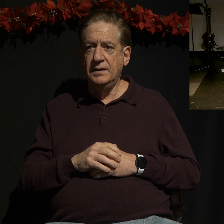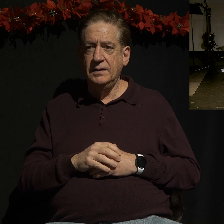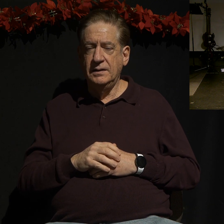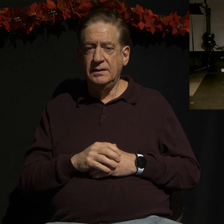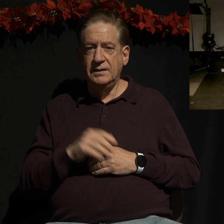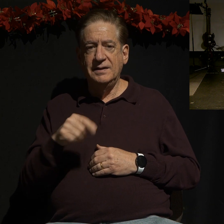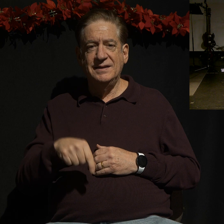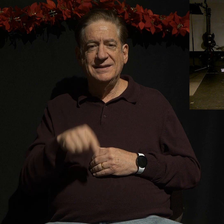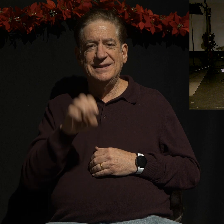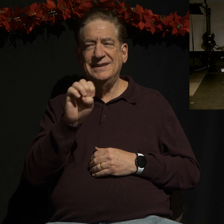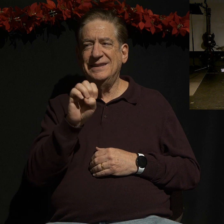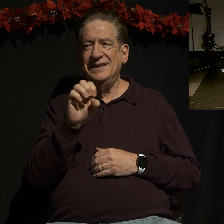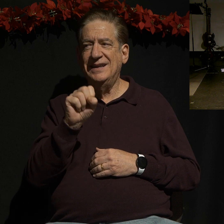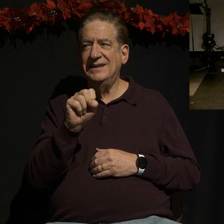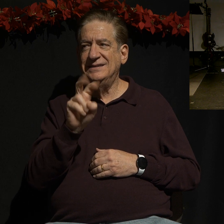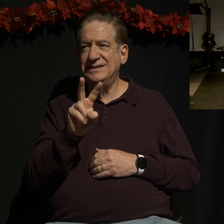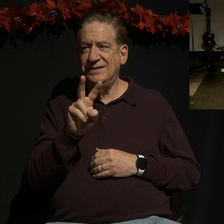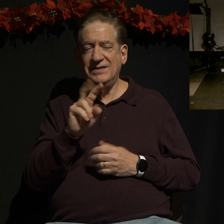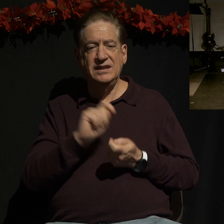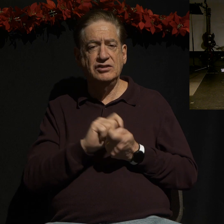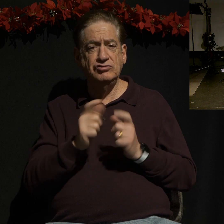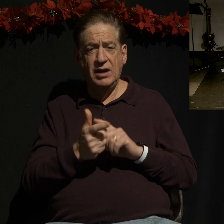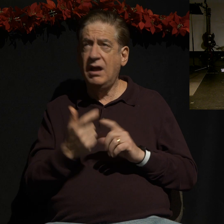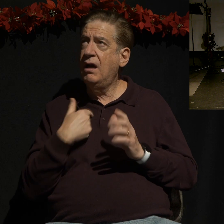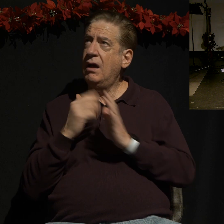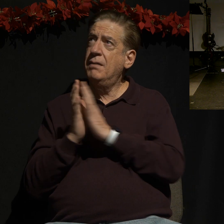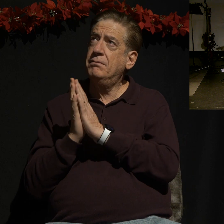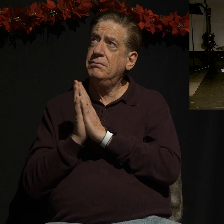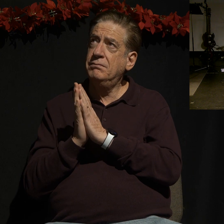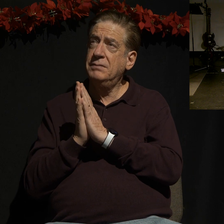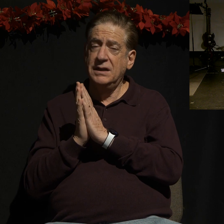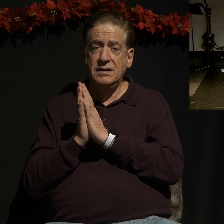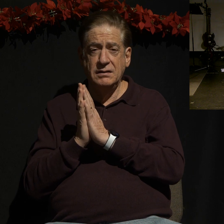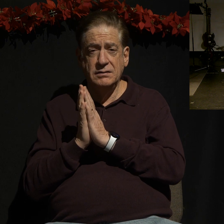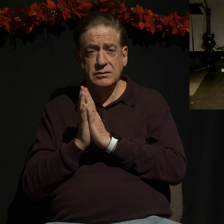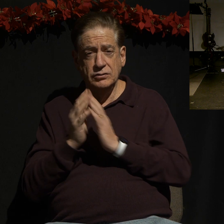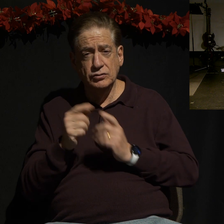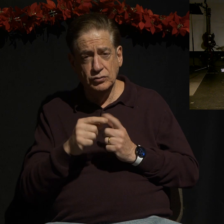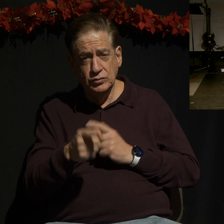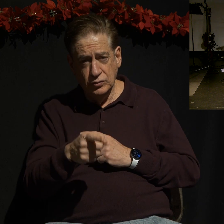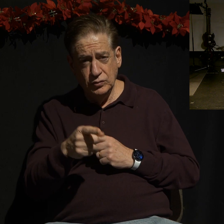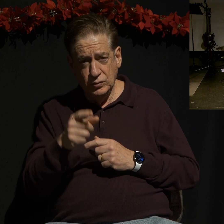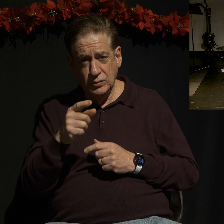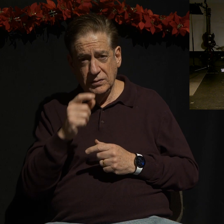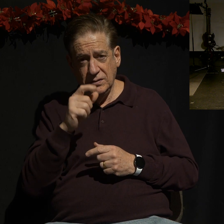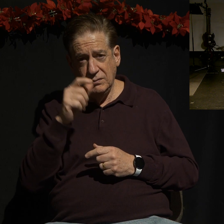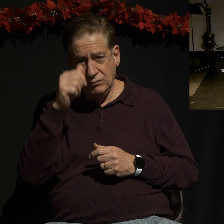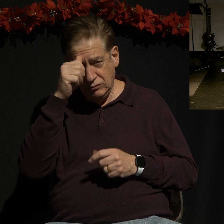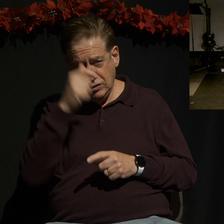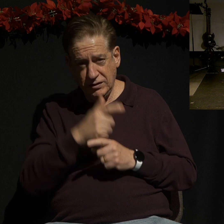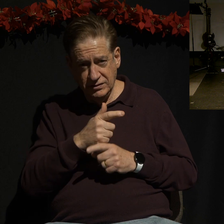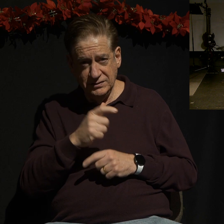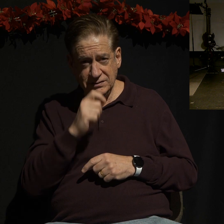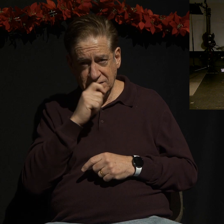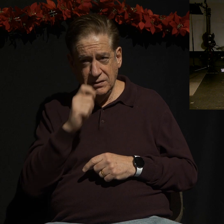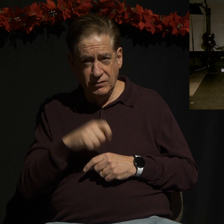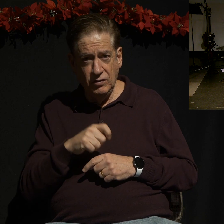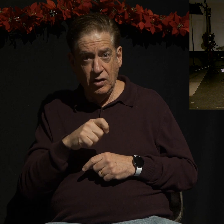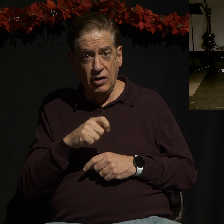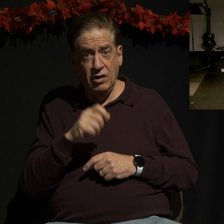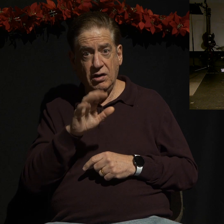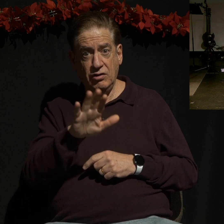This is the ESV translation. It says, "I appeal to you, therefore, brothers, by the mercies of God, to present your bodies as a